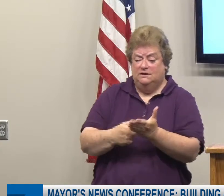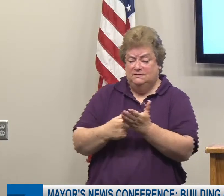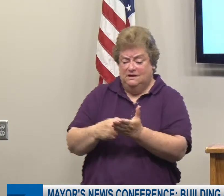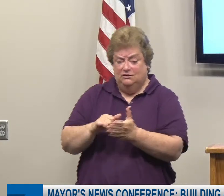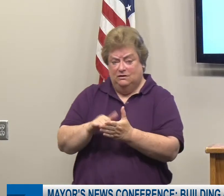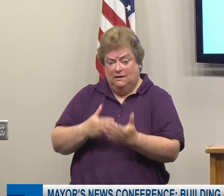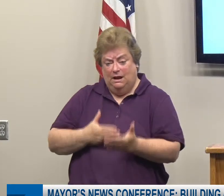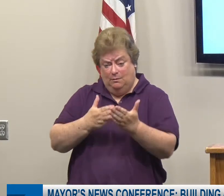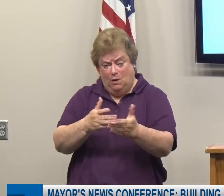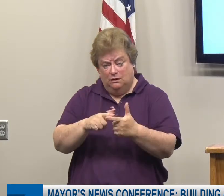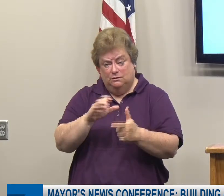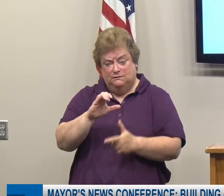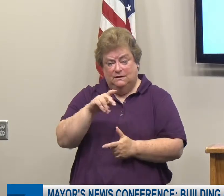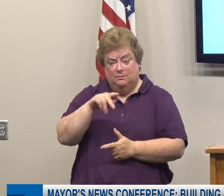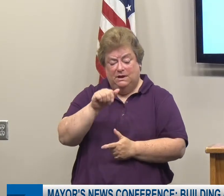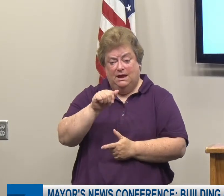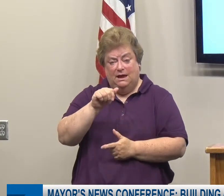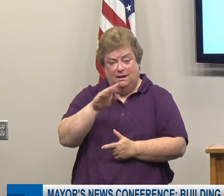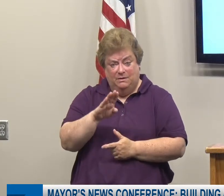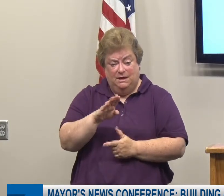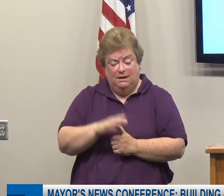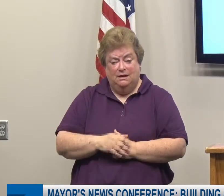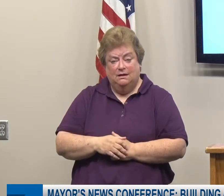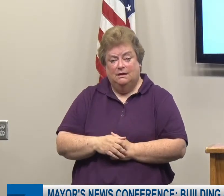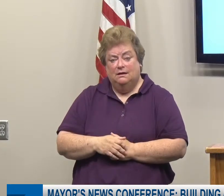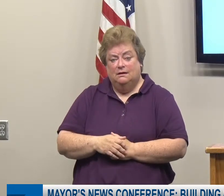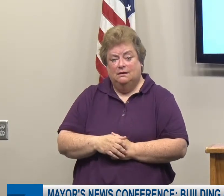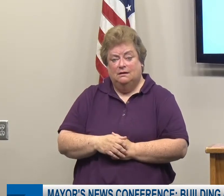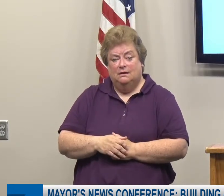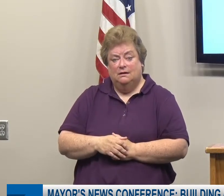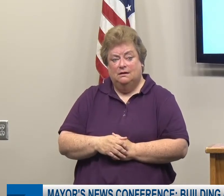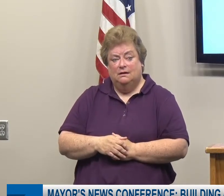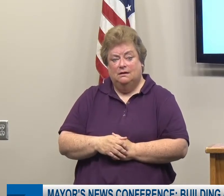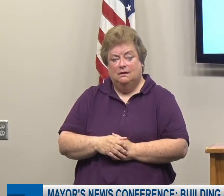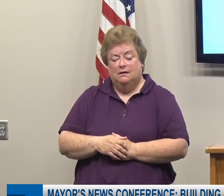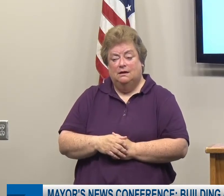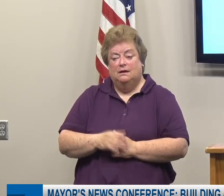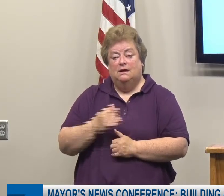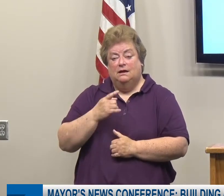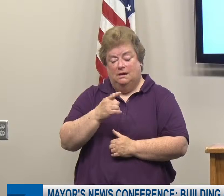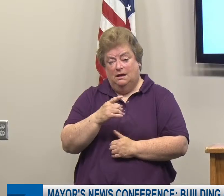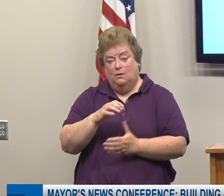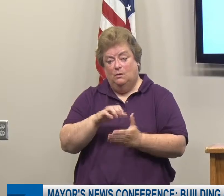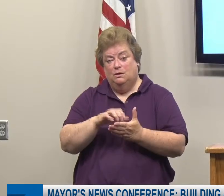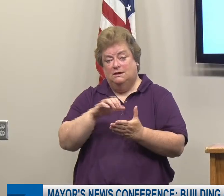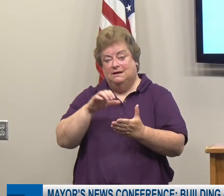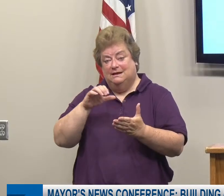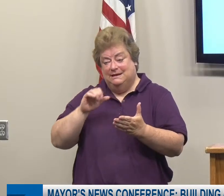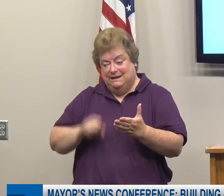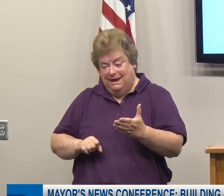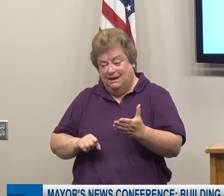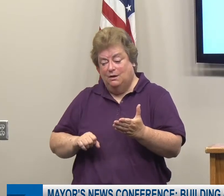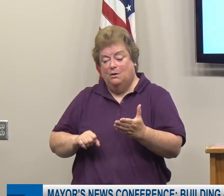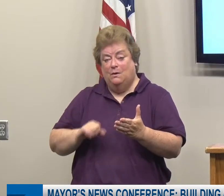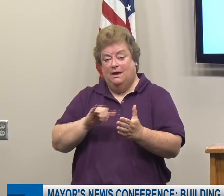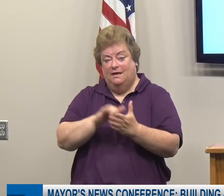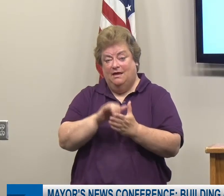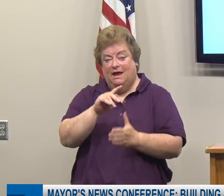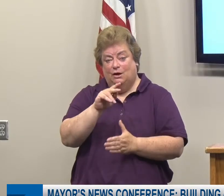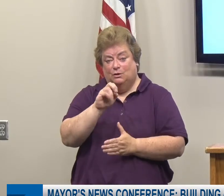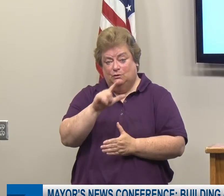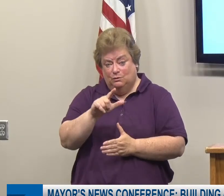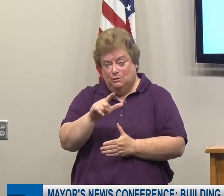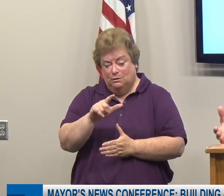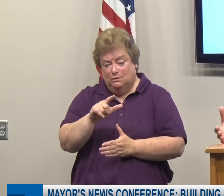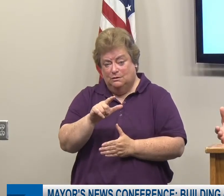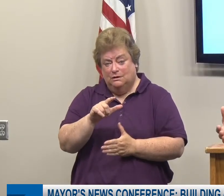in the public forum is that it is removing a tool, a less than lethal tool,